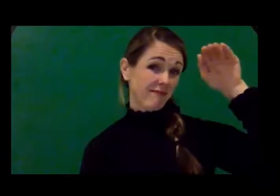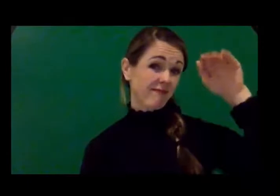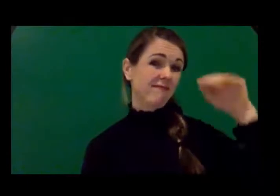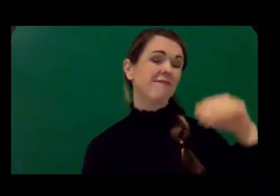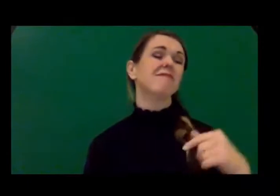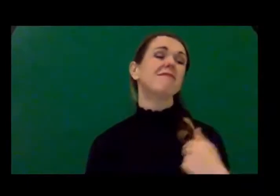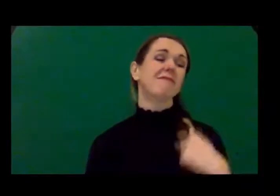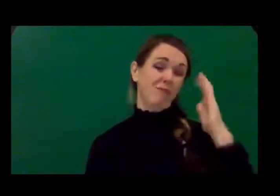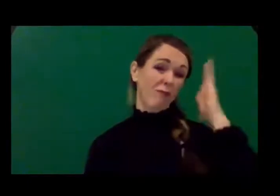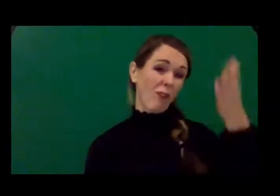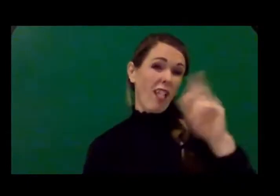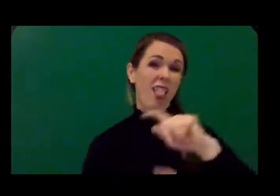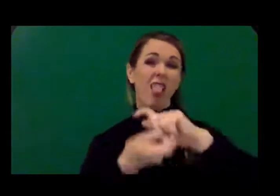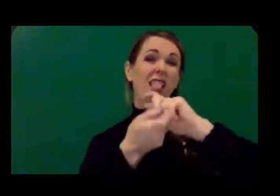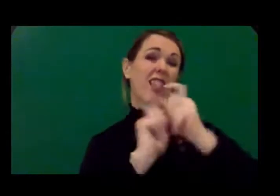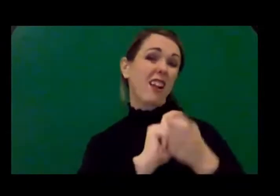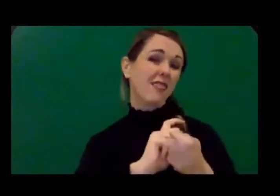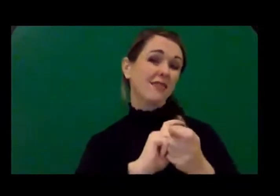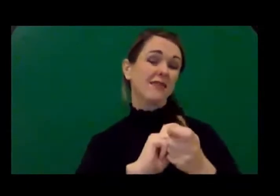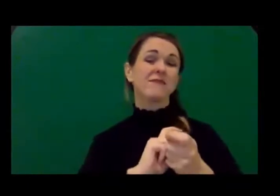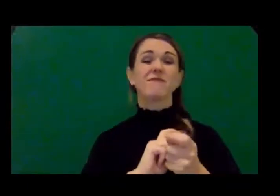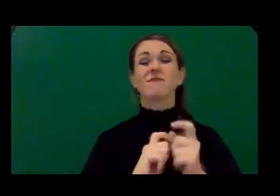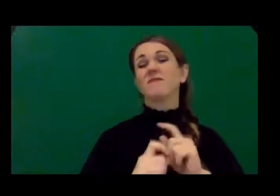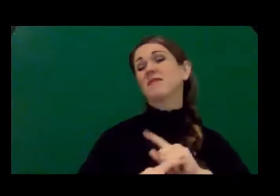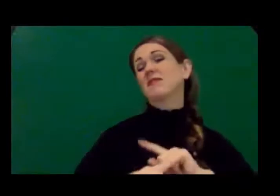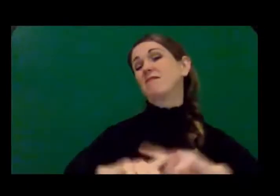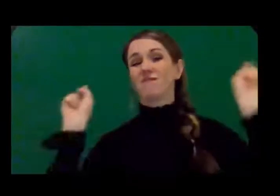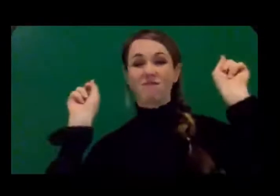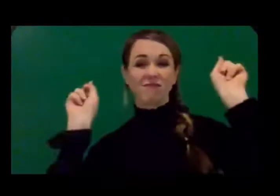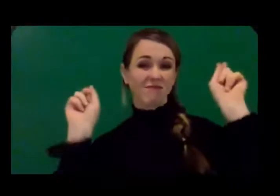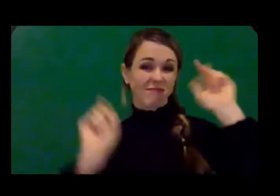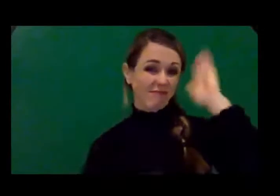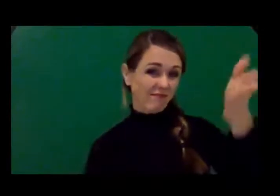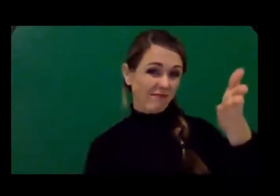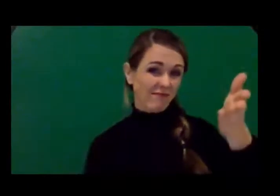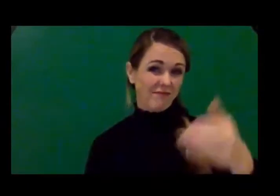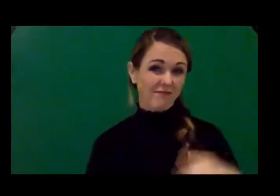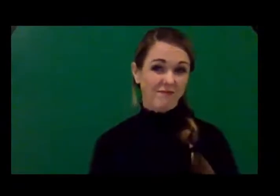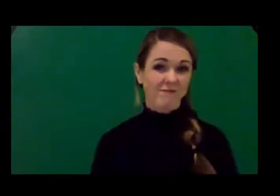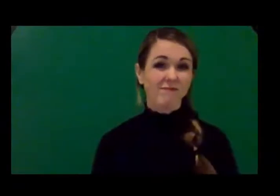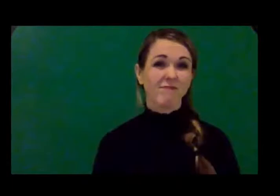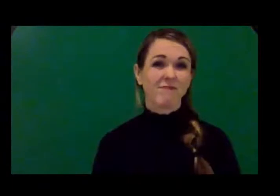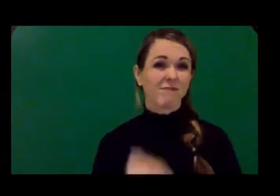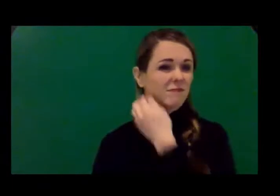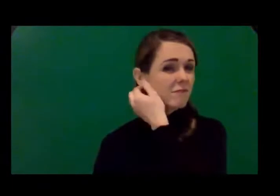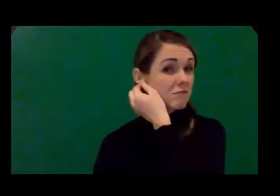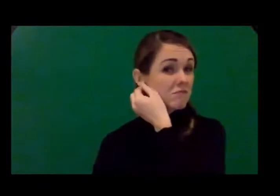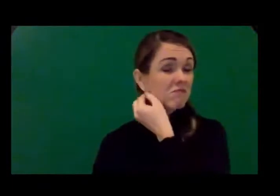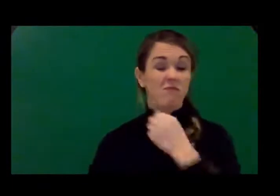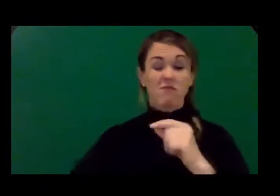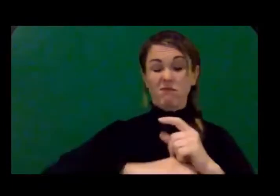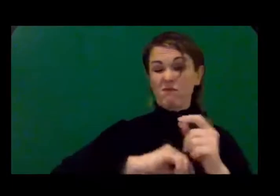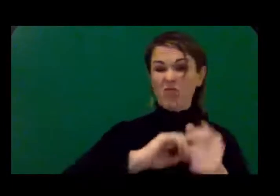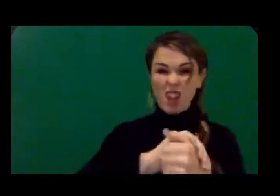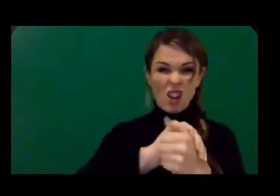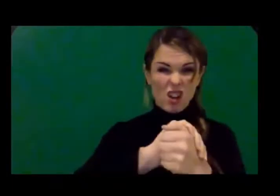different. I'm going to change. And the turtle